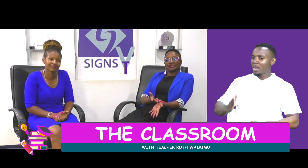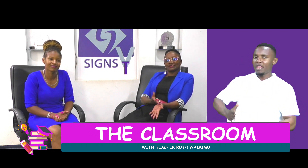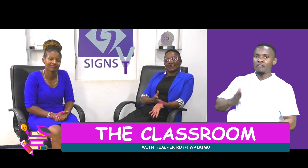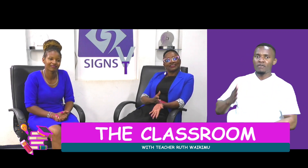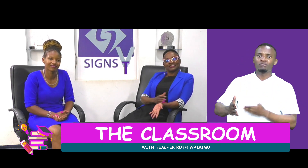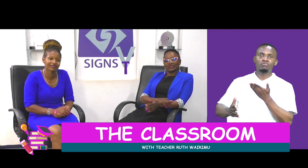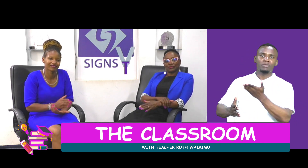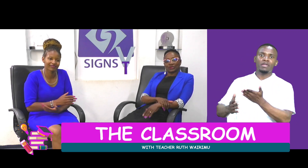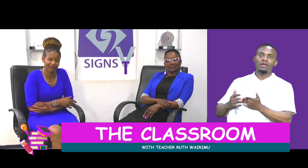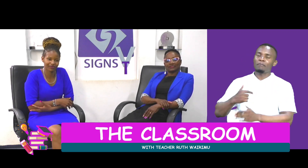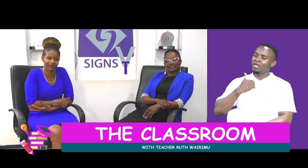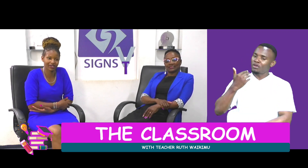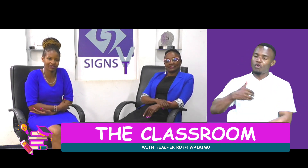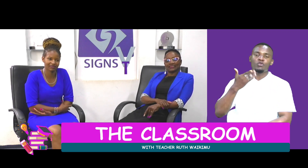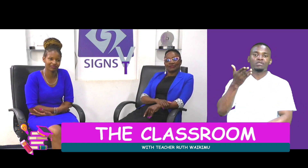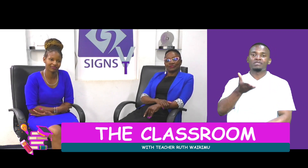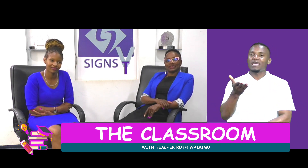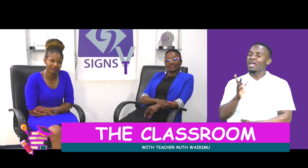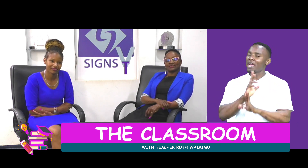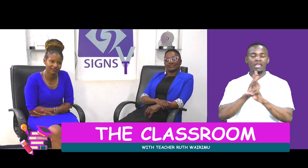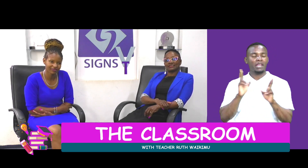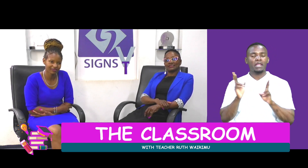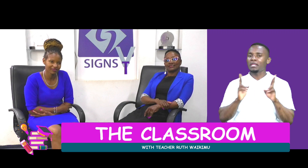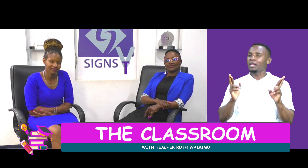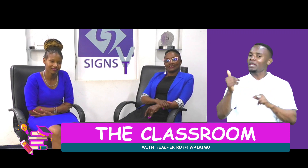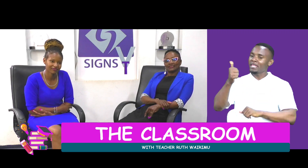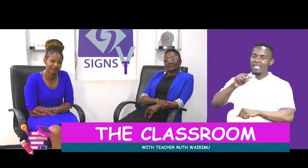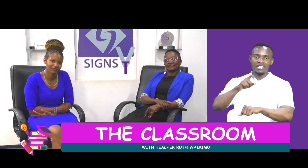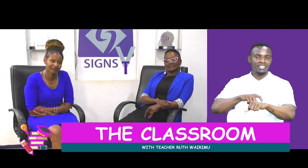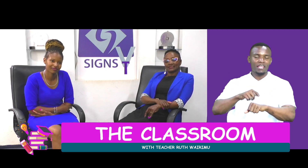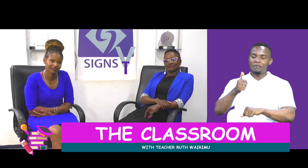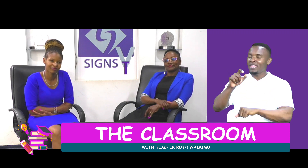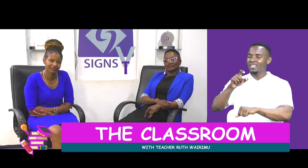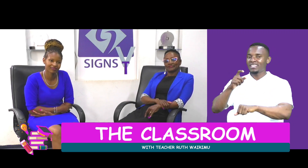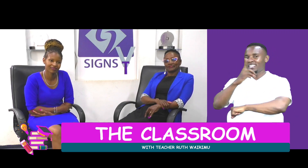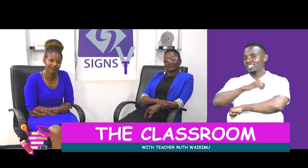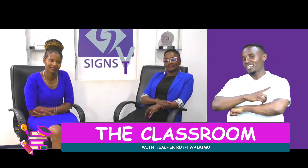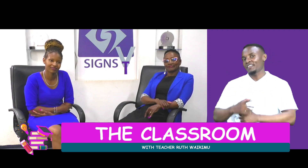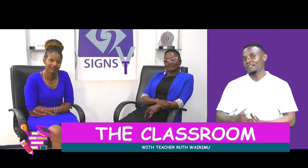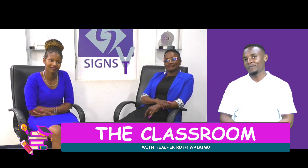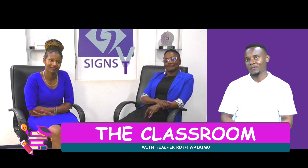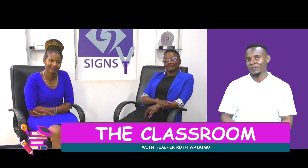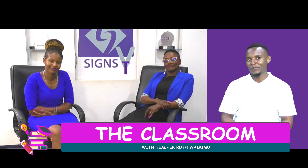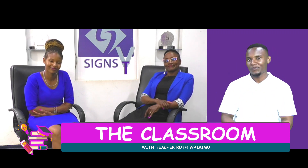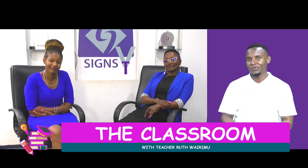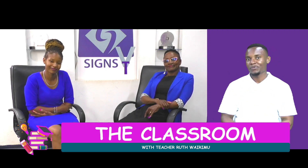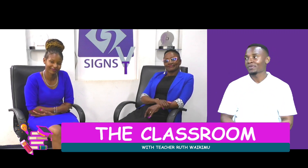am always reachable anytime, any day. Yeah.